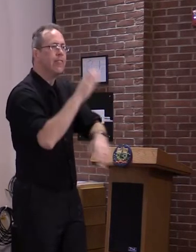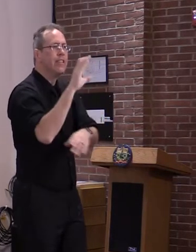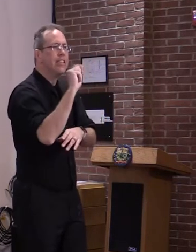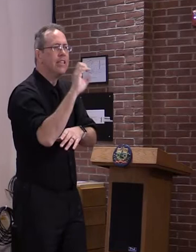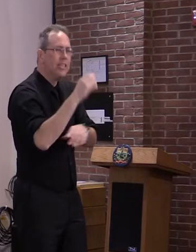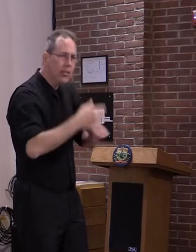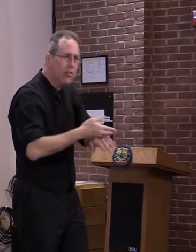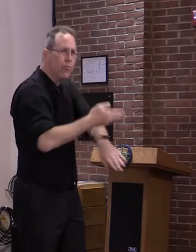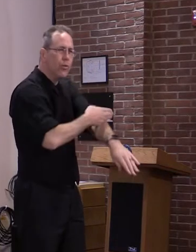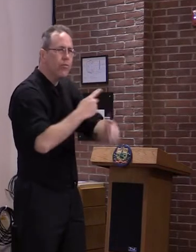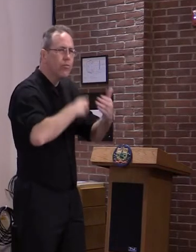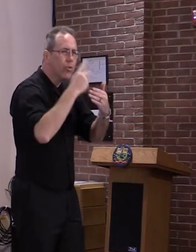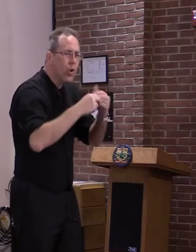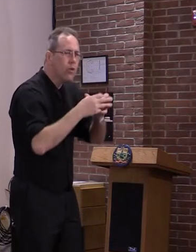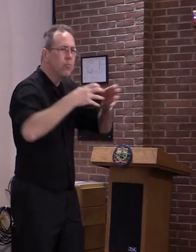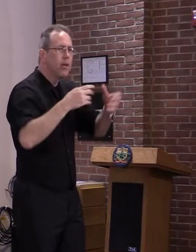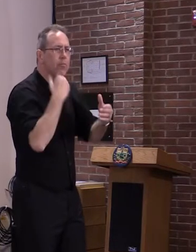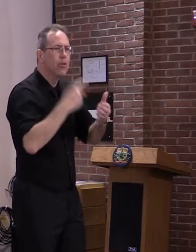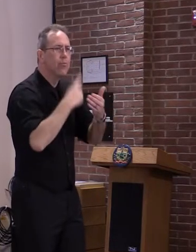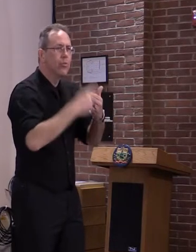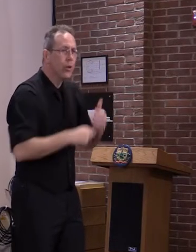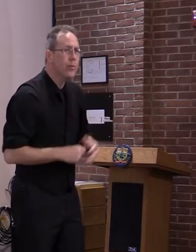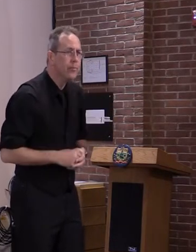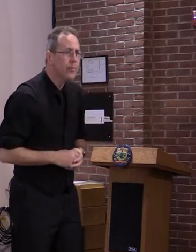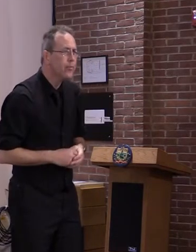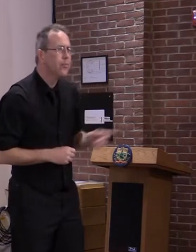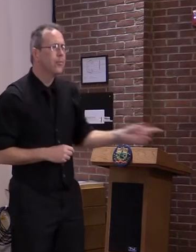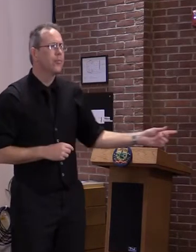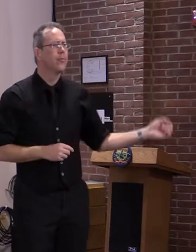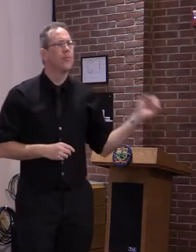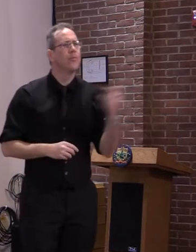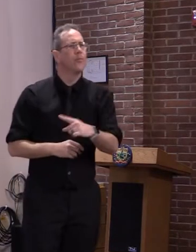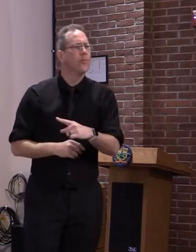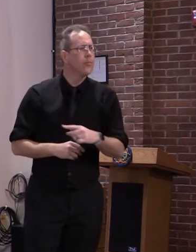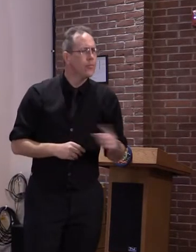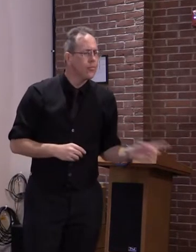course, is crossover for policy.